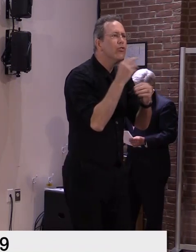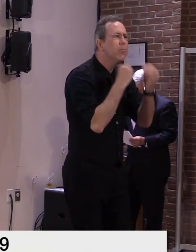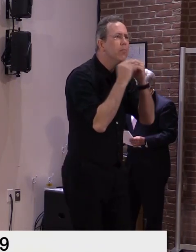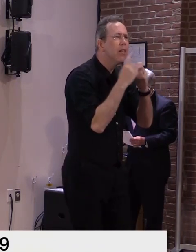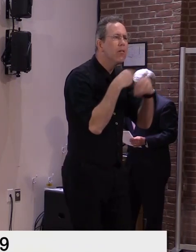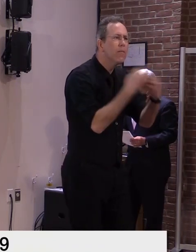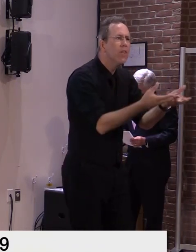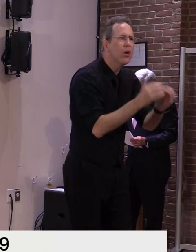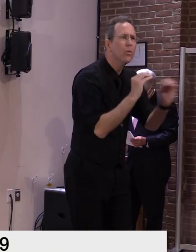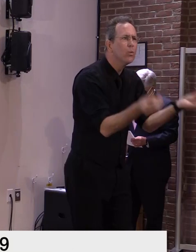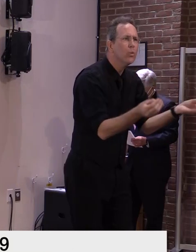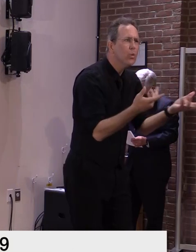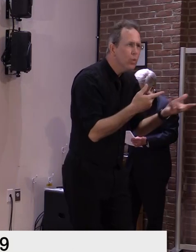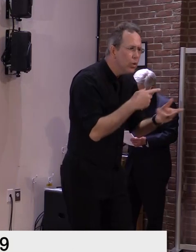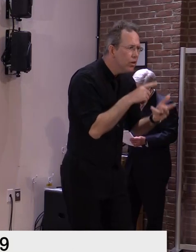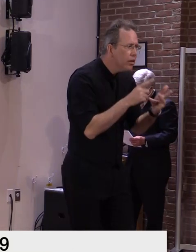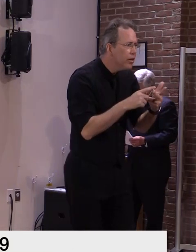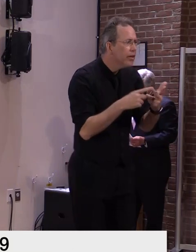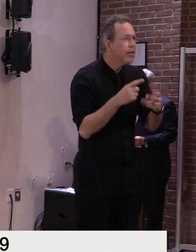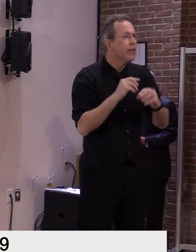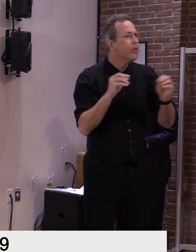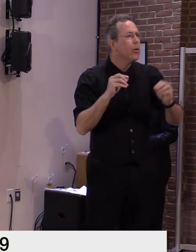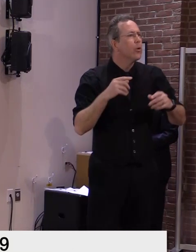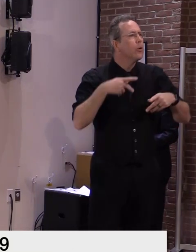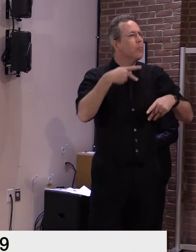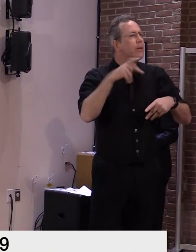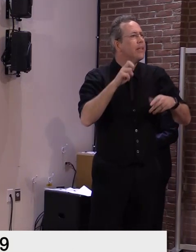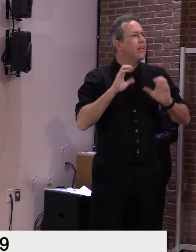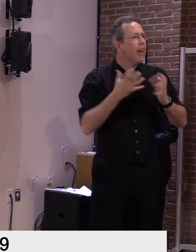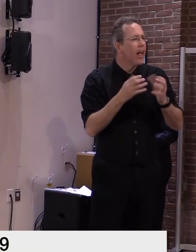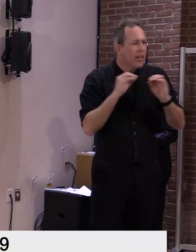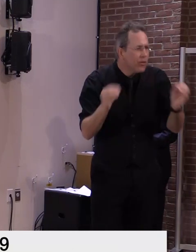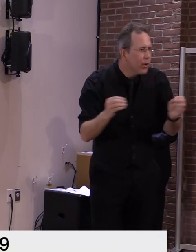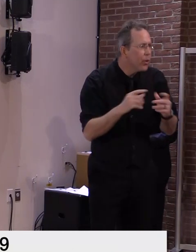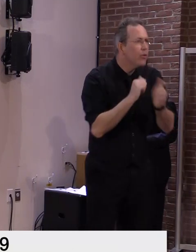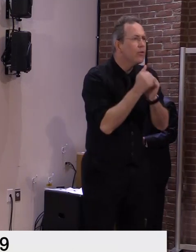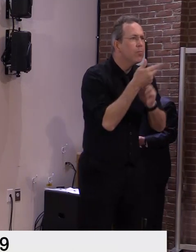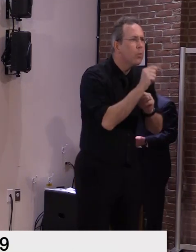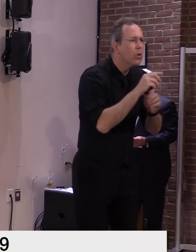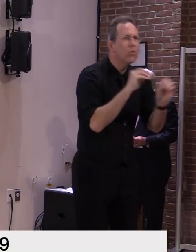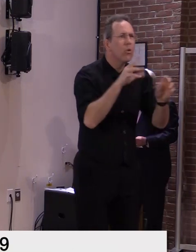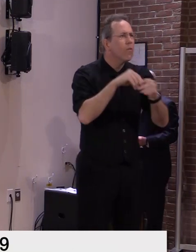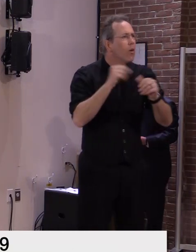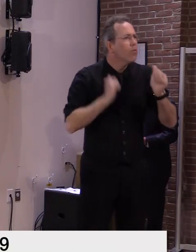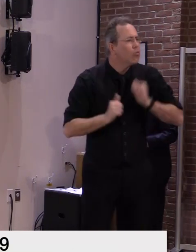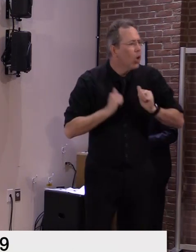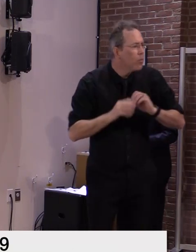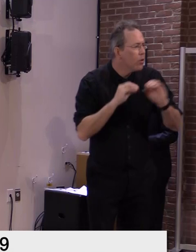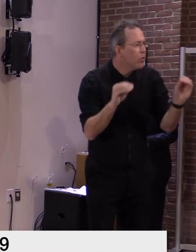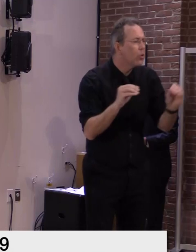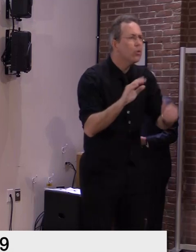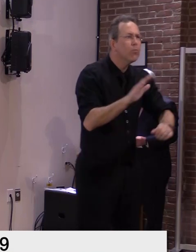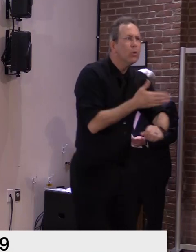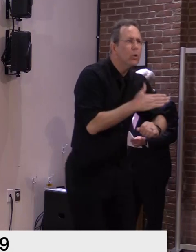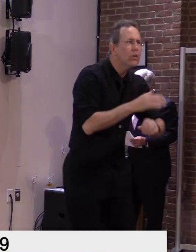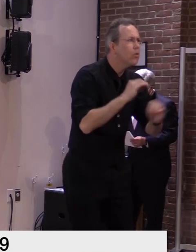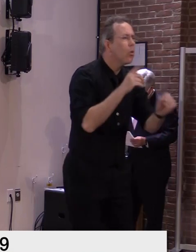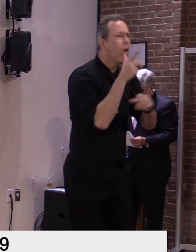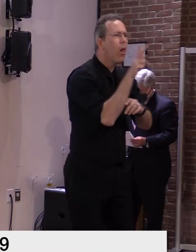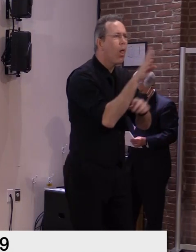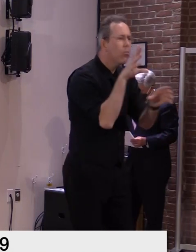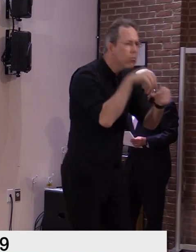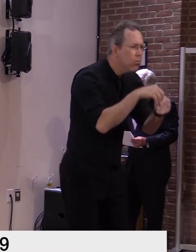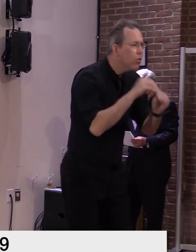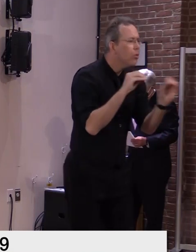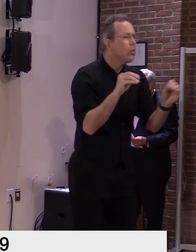drama, music, clubs, and other social events. So with the end of the pandemic in sight, we want